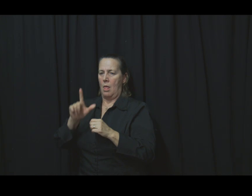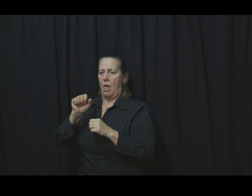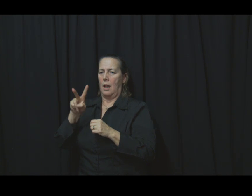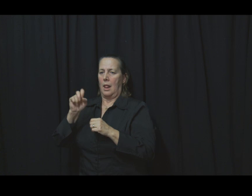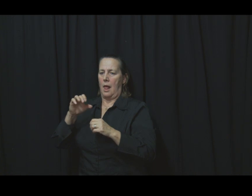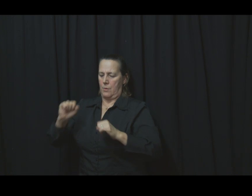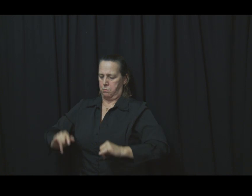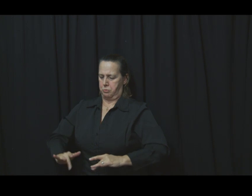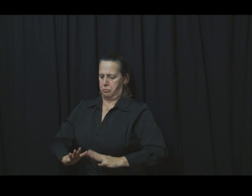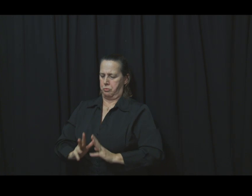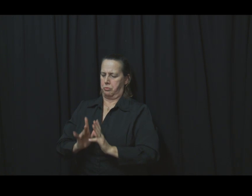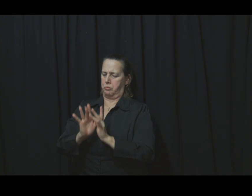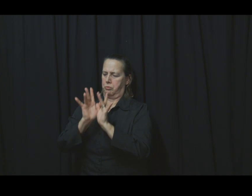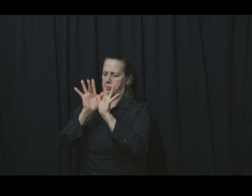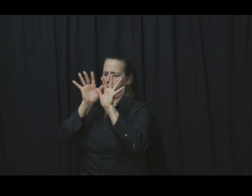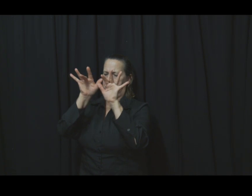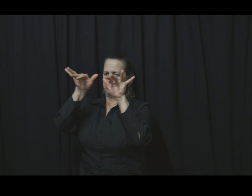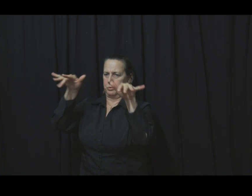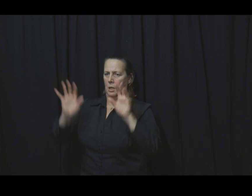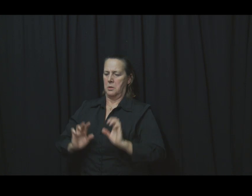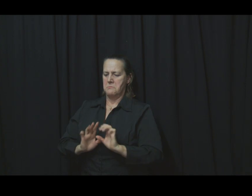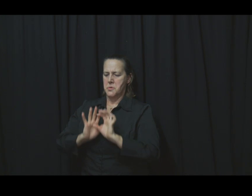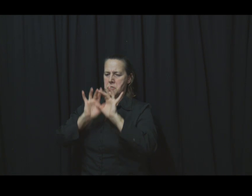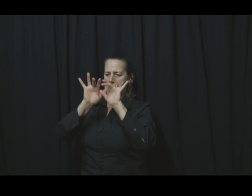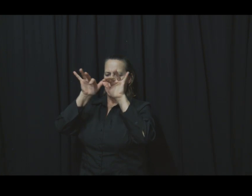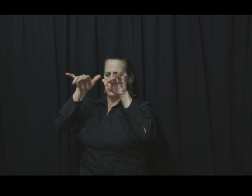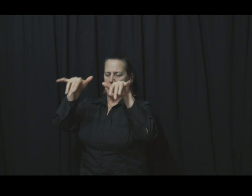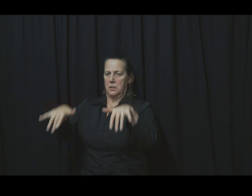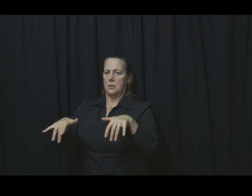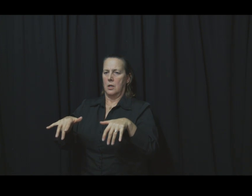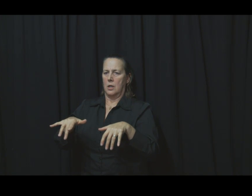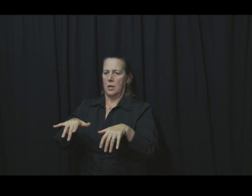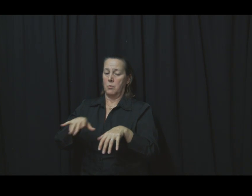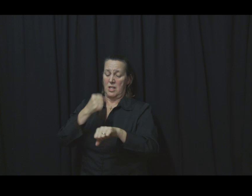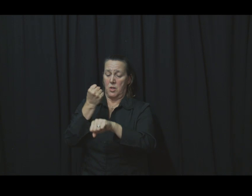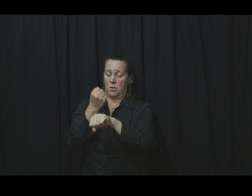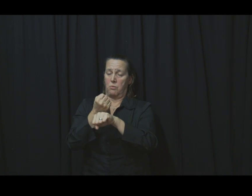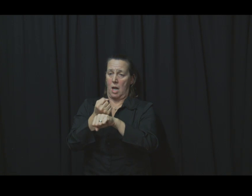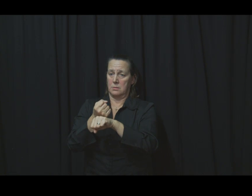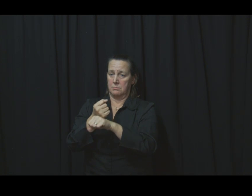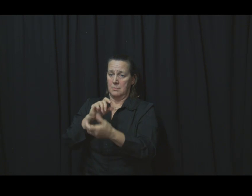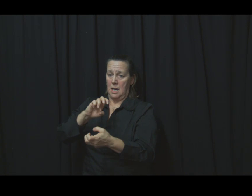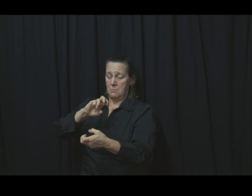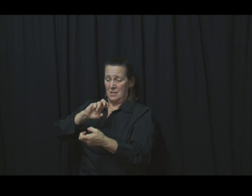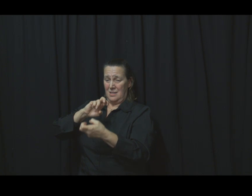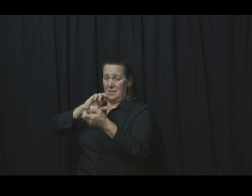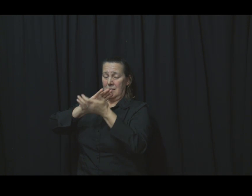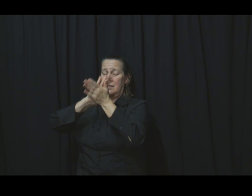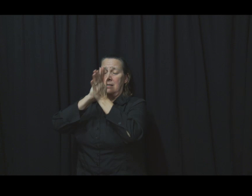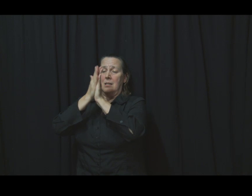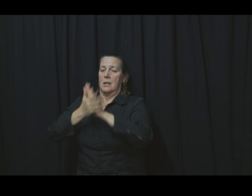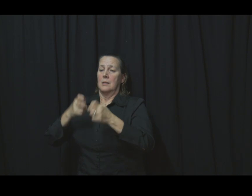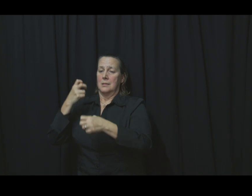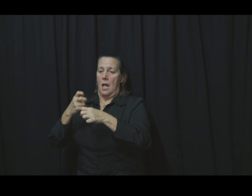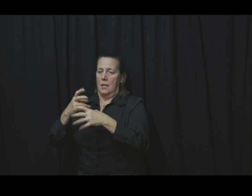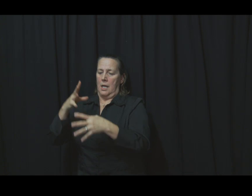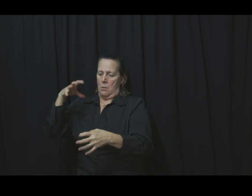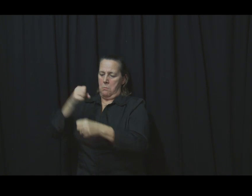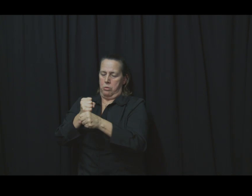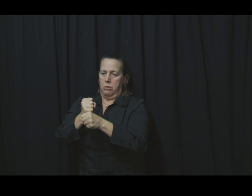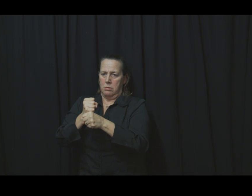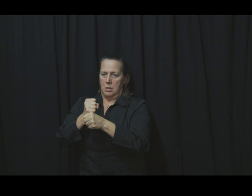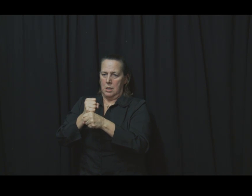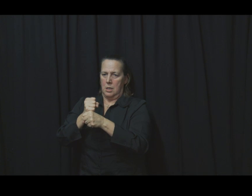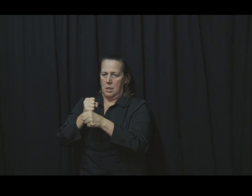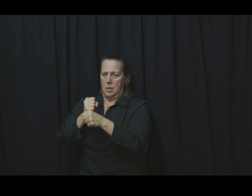molten lava, and it freezes, turns to rock, when the melt solidifies or crystallizes, it locks the rubidium